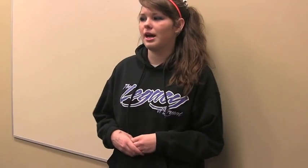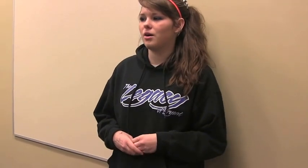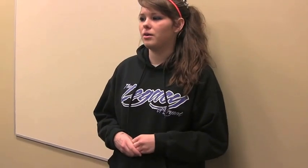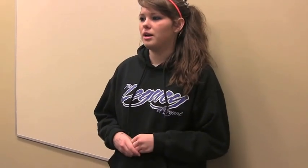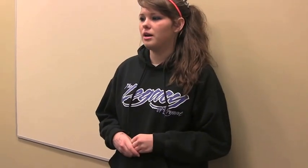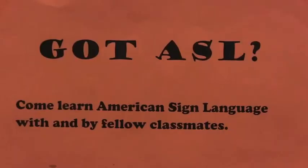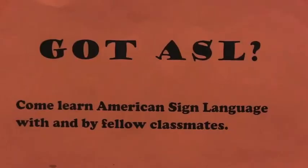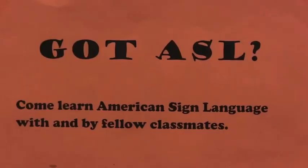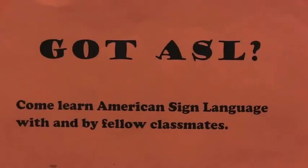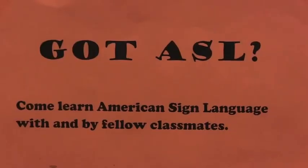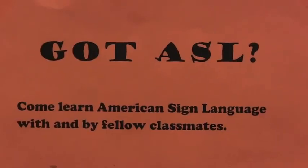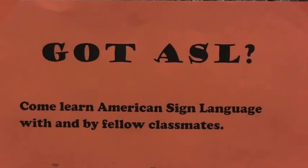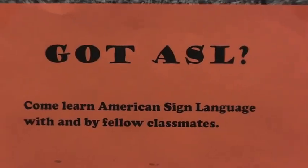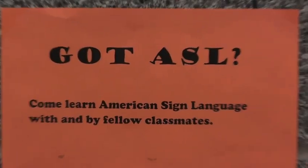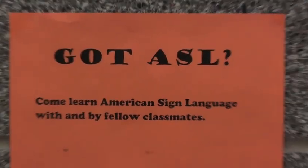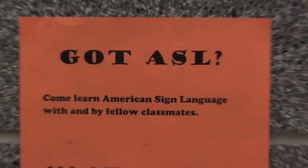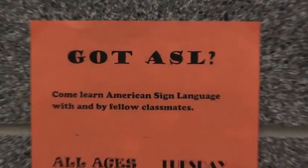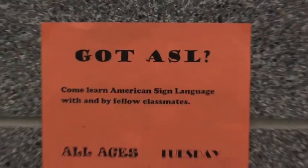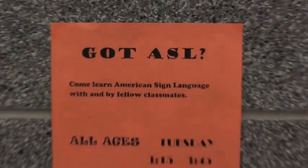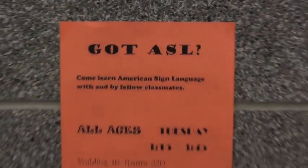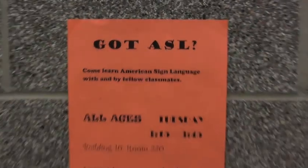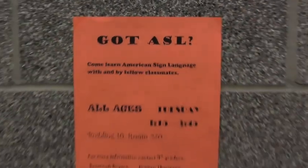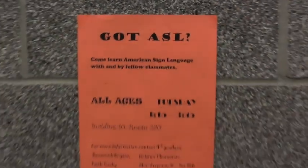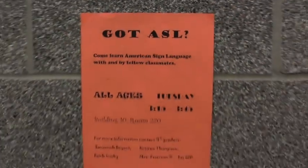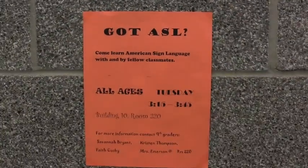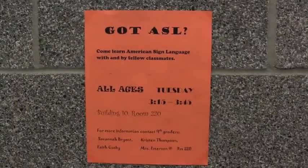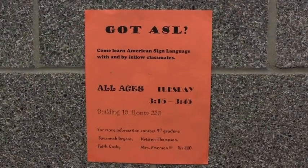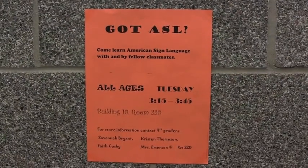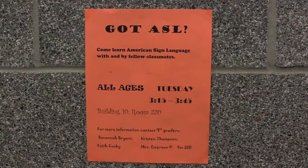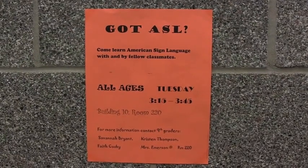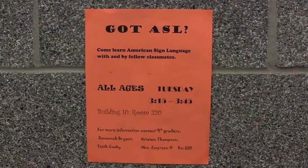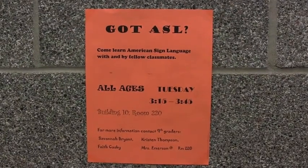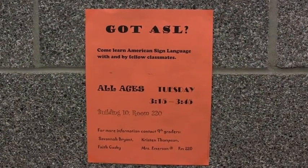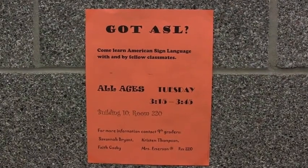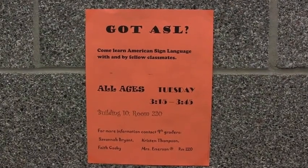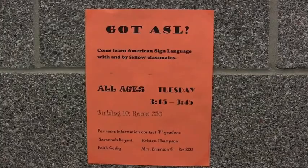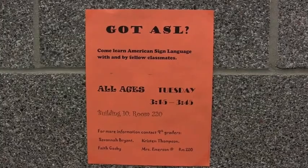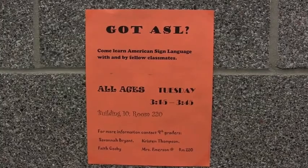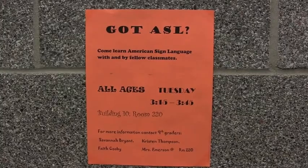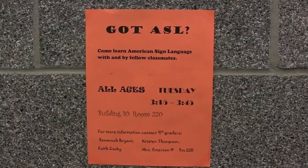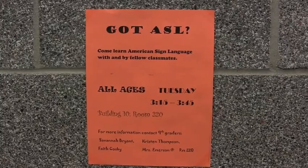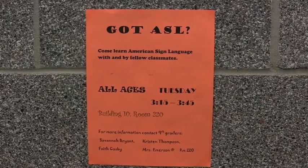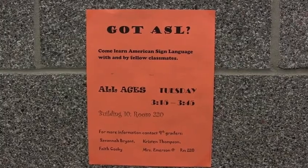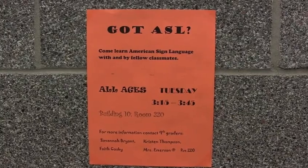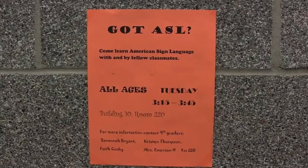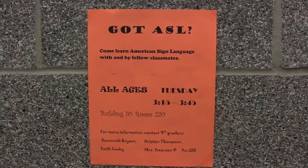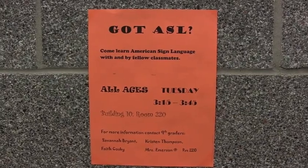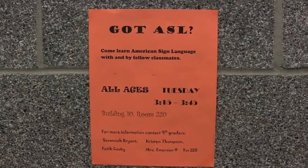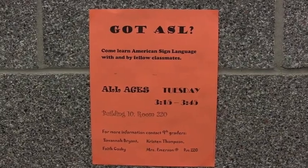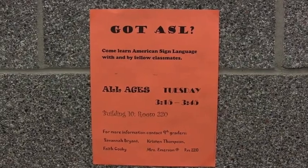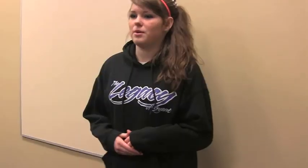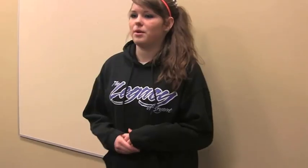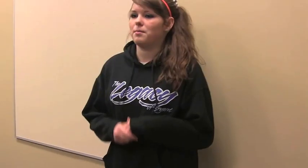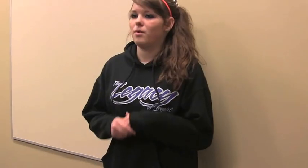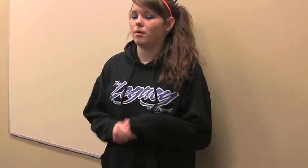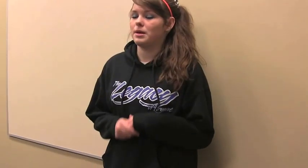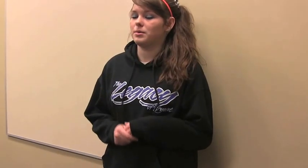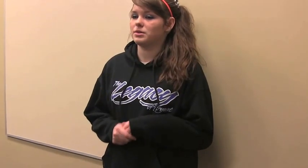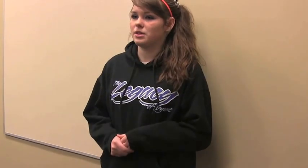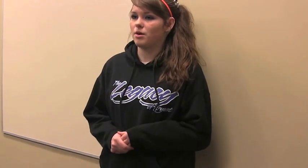now we try to put up as many flyers as we can, but we just want more members and we want more people to know about